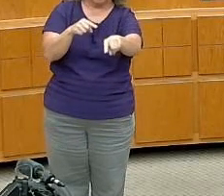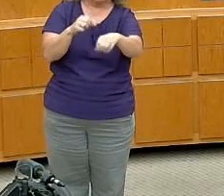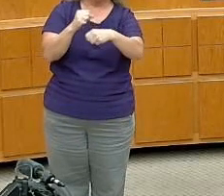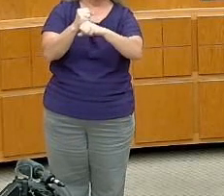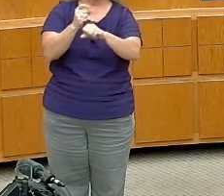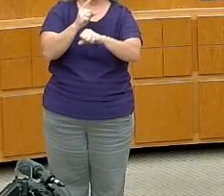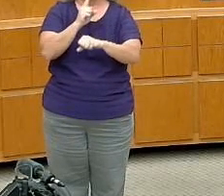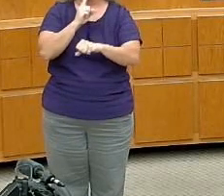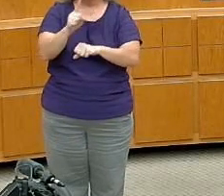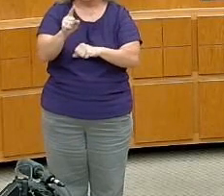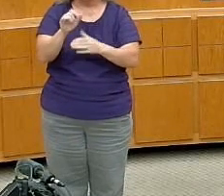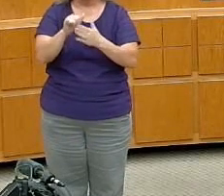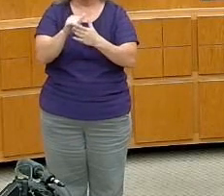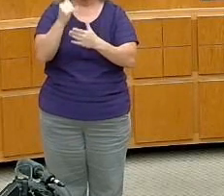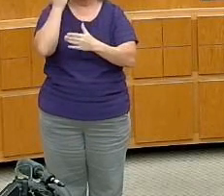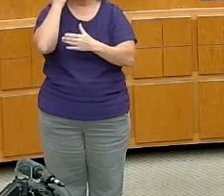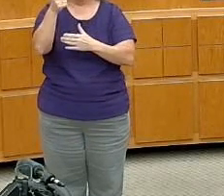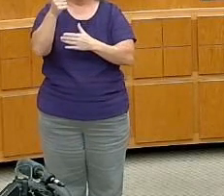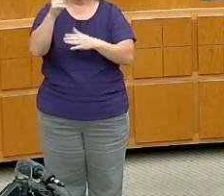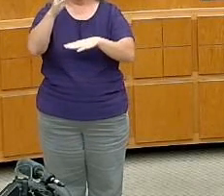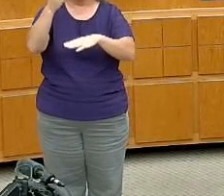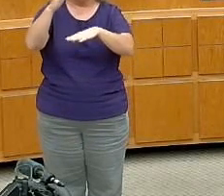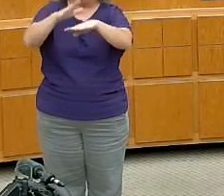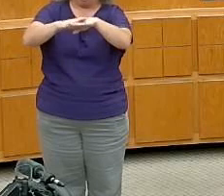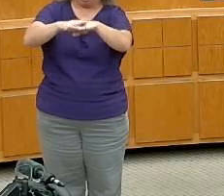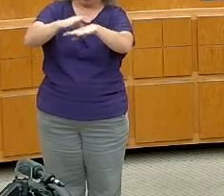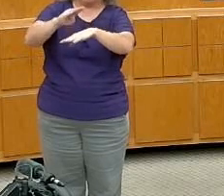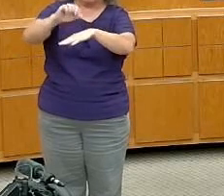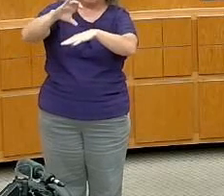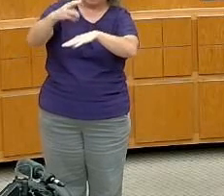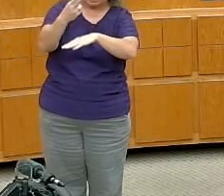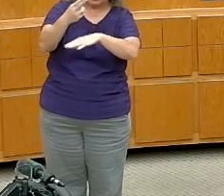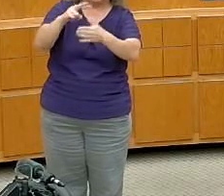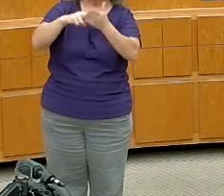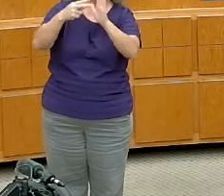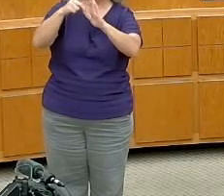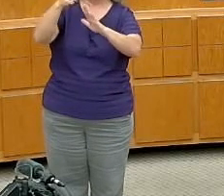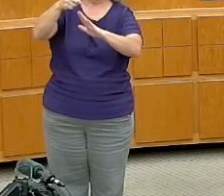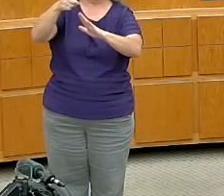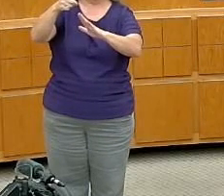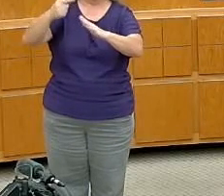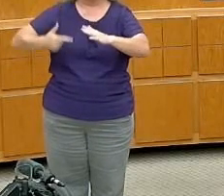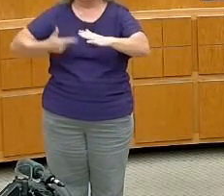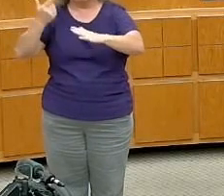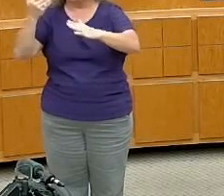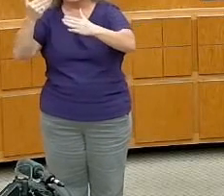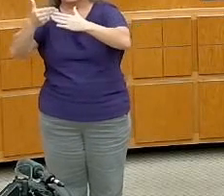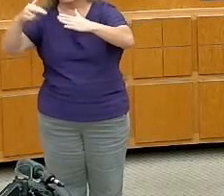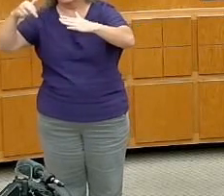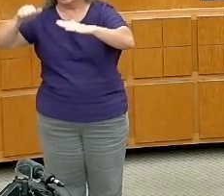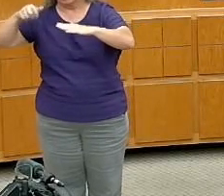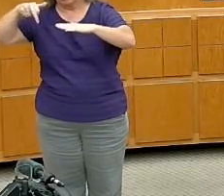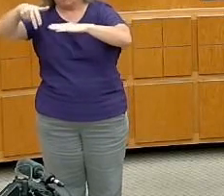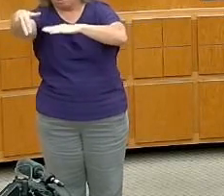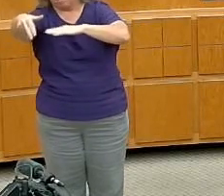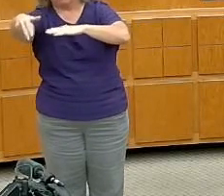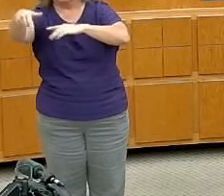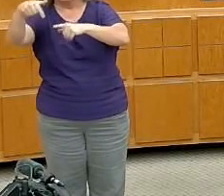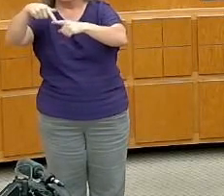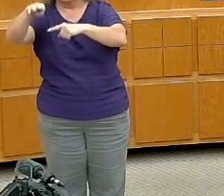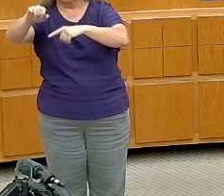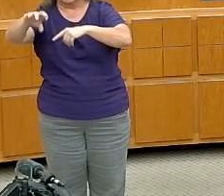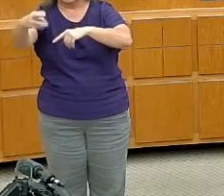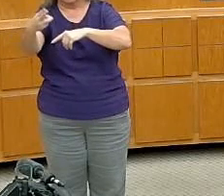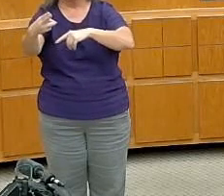were on our beaches, you must have been there because you had direct access to them. So I really appreciate